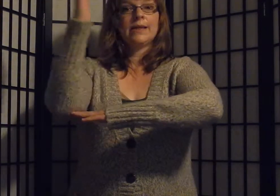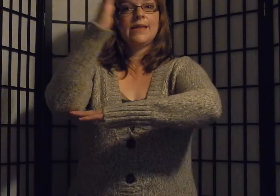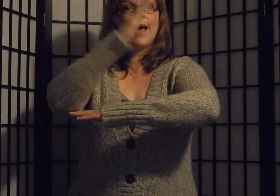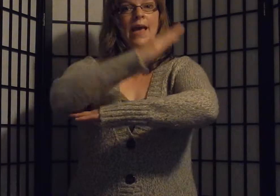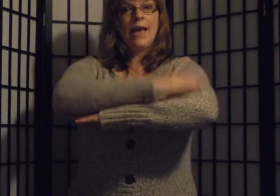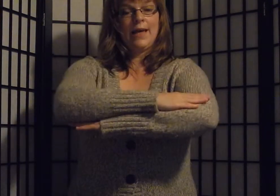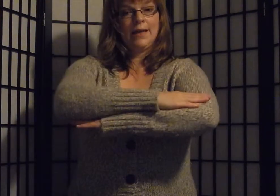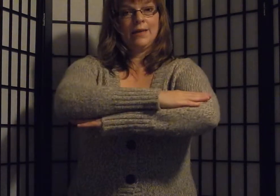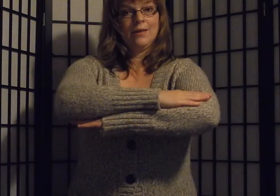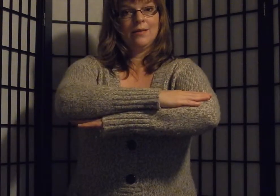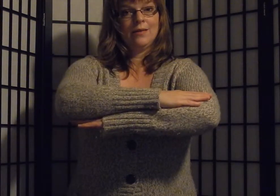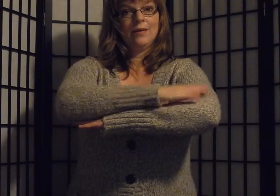Day.